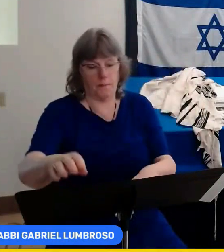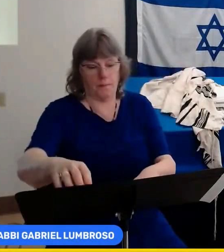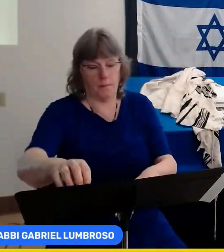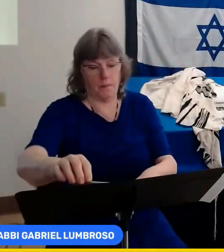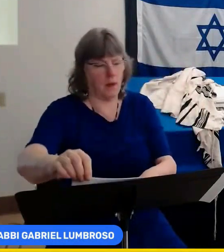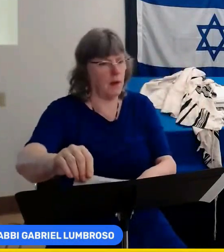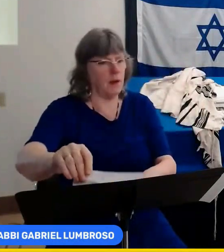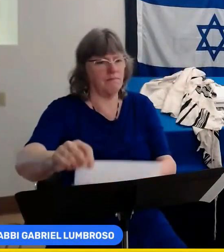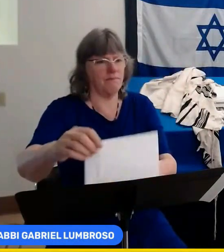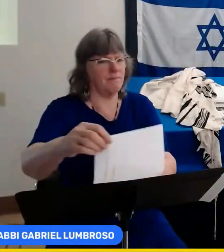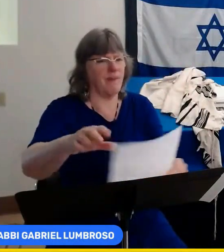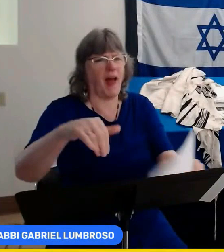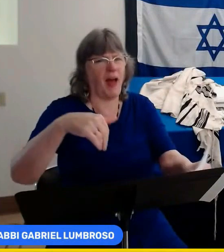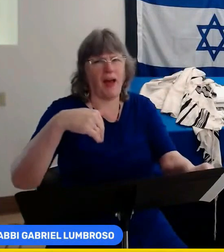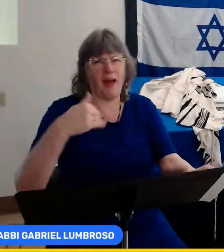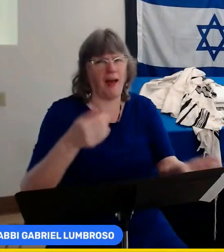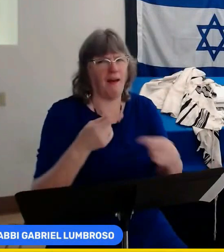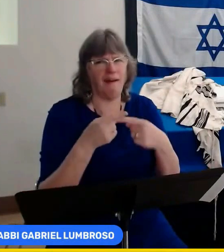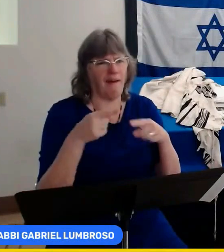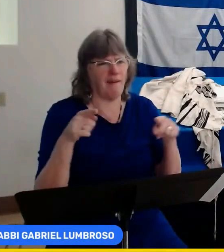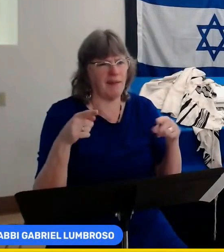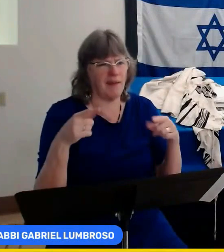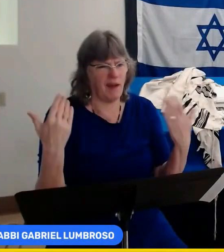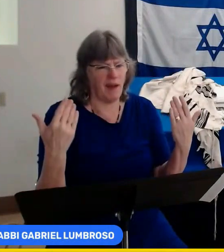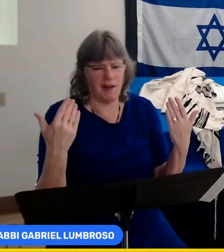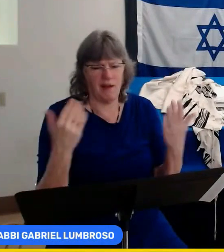What's the difference?